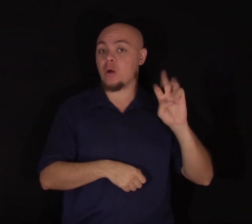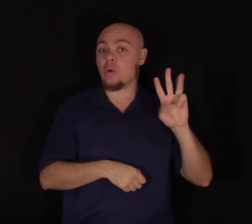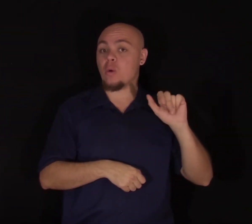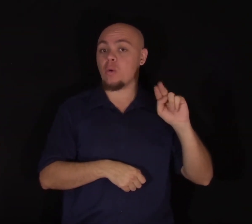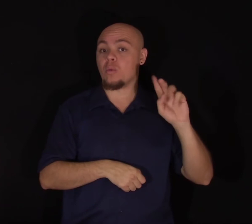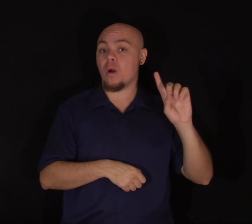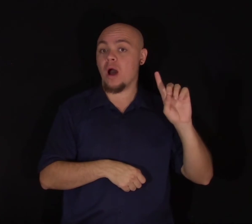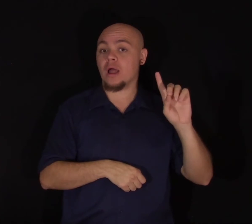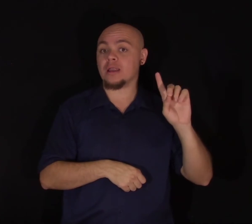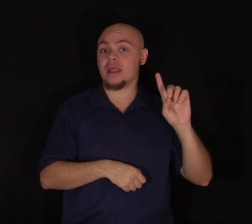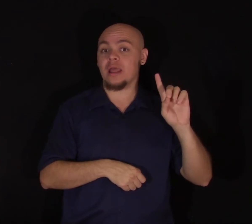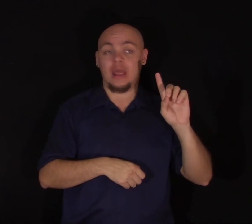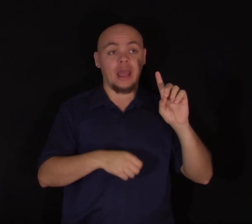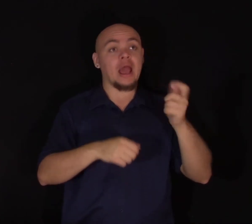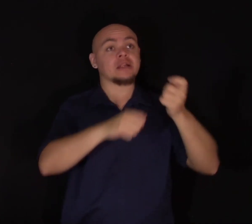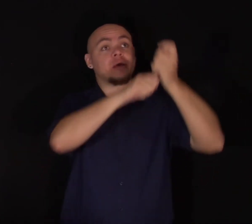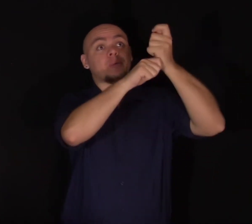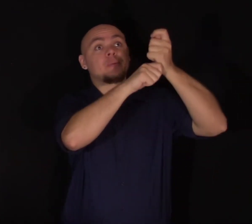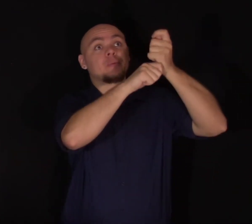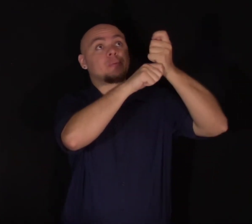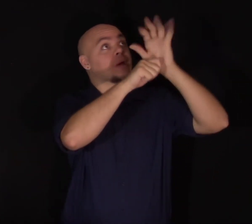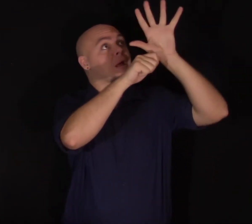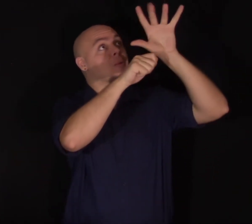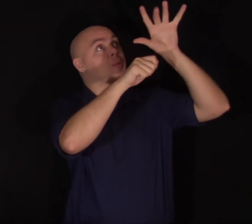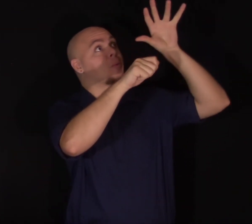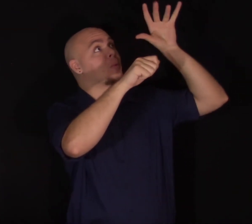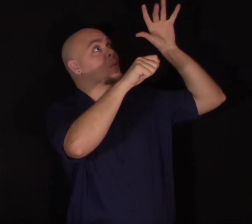blow bubbles into the summer air behind her.